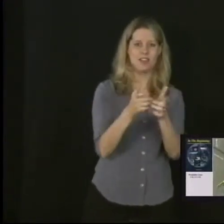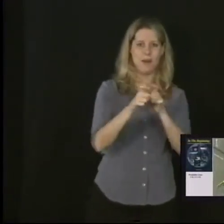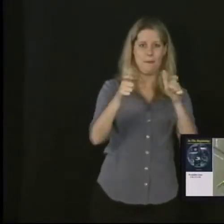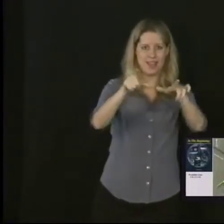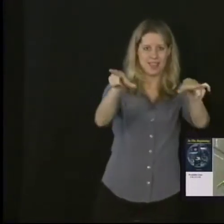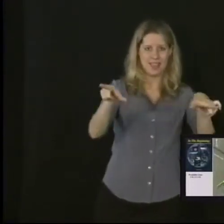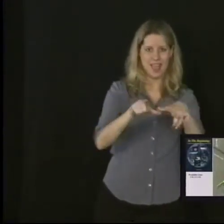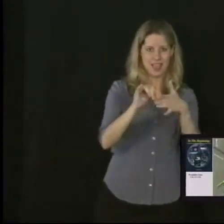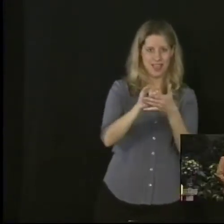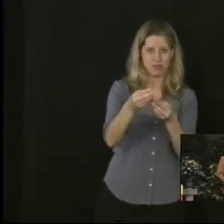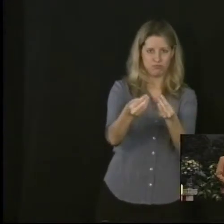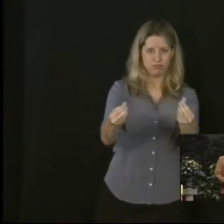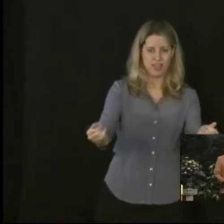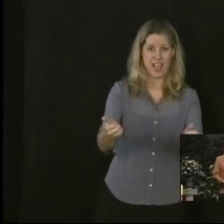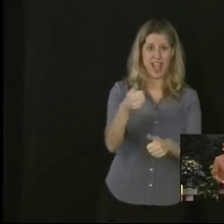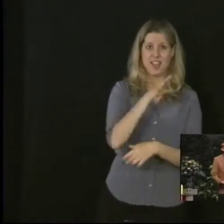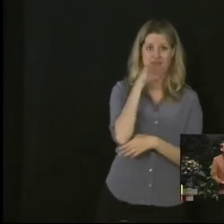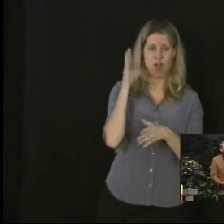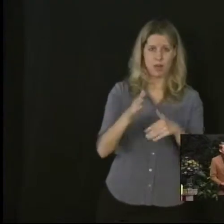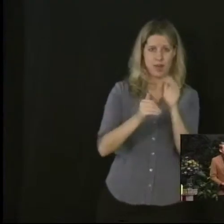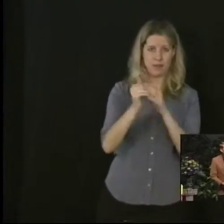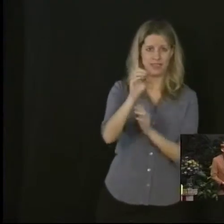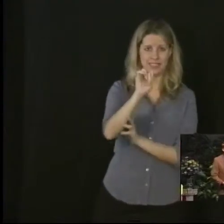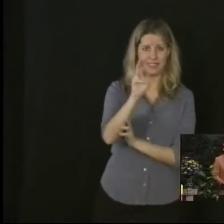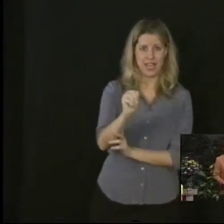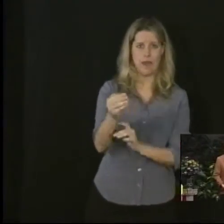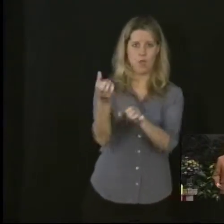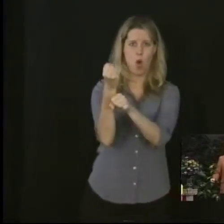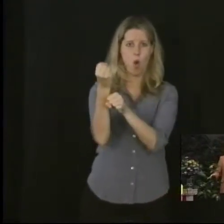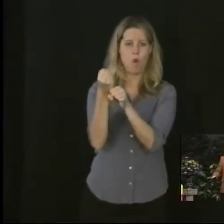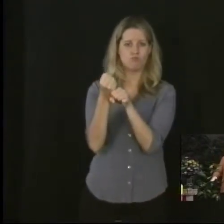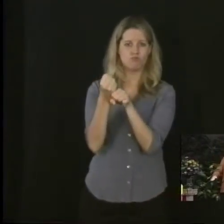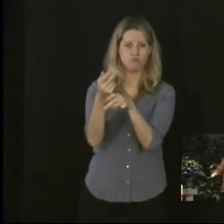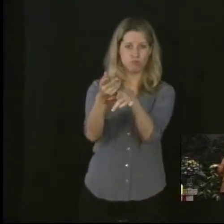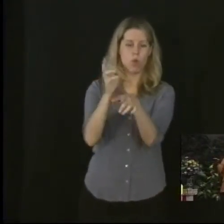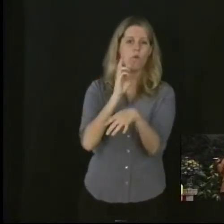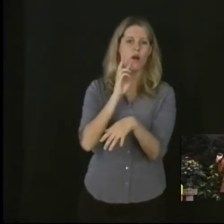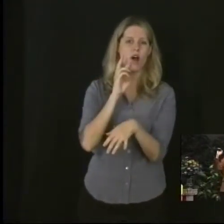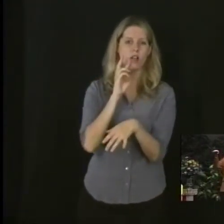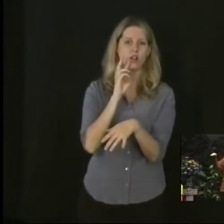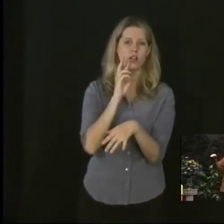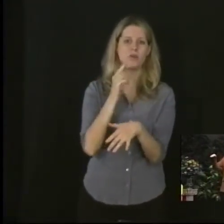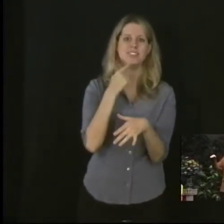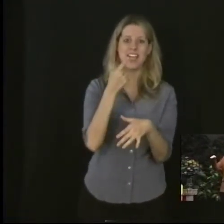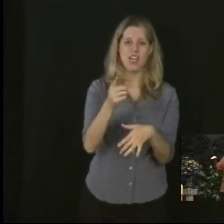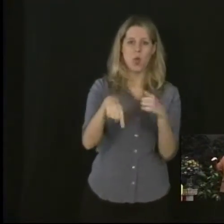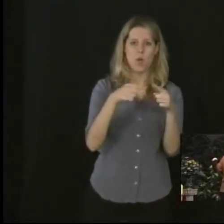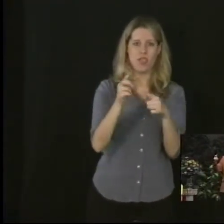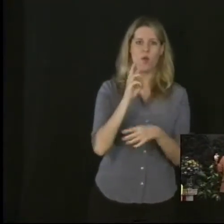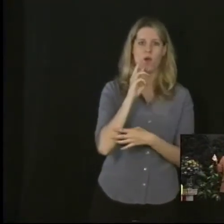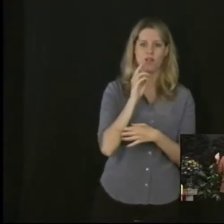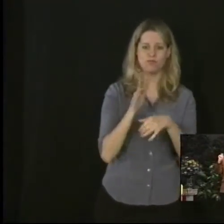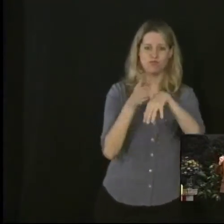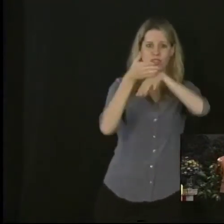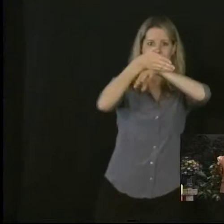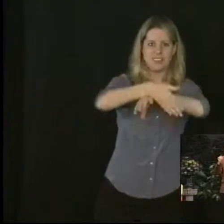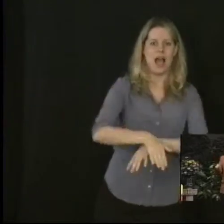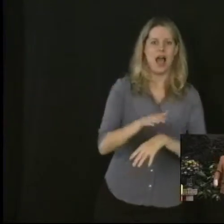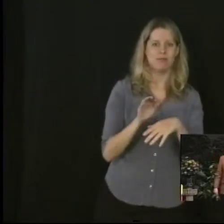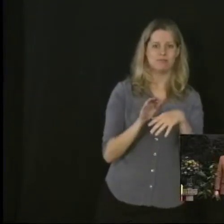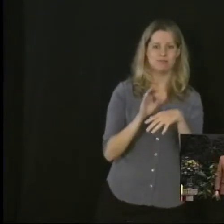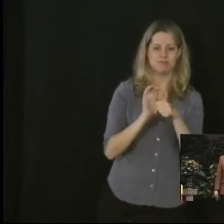Any farmer that's ever built a dam to hold water to feed his cows or something, or water his cows, will tell you, once the water goes over the top of the dam, it can wash it out in a